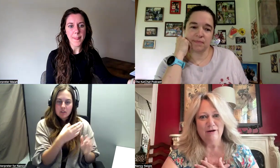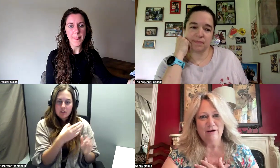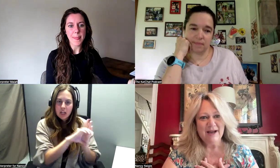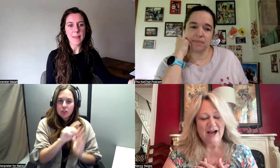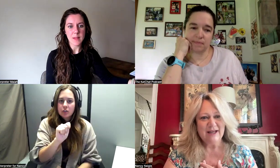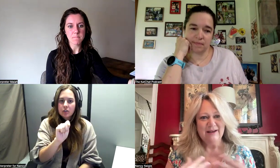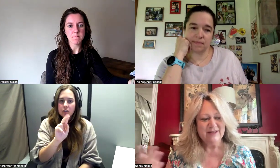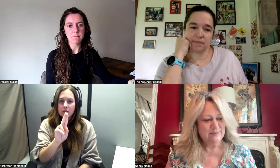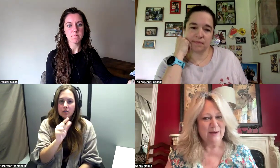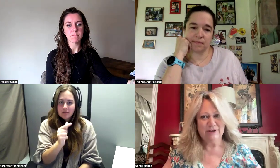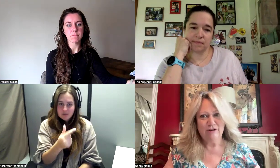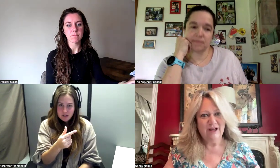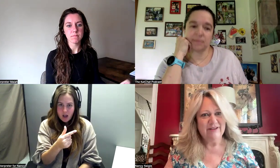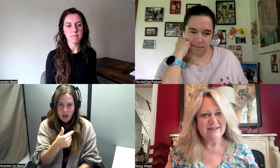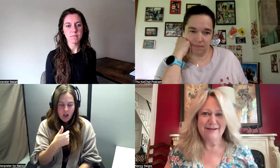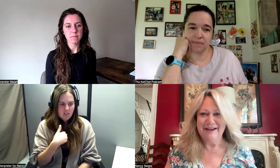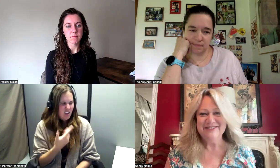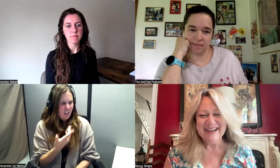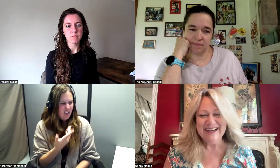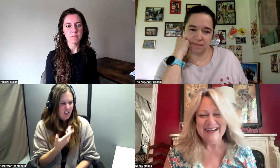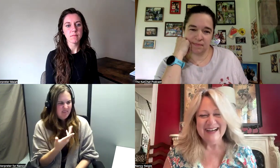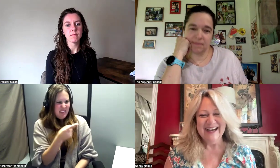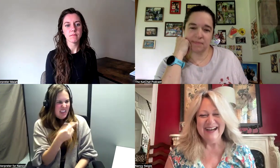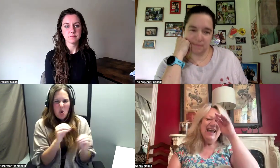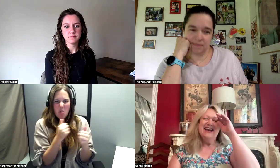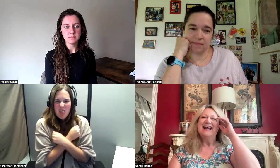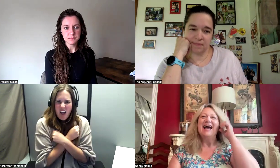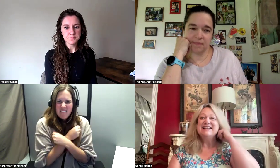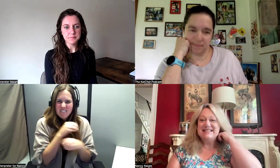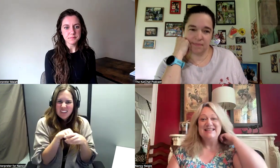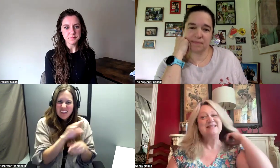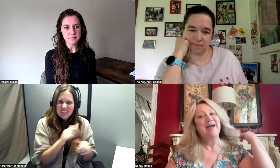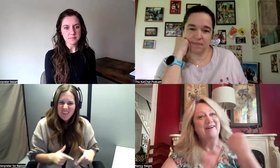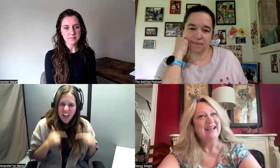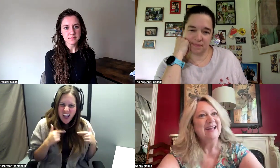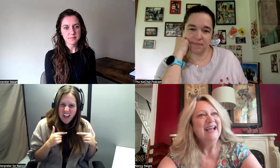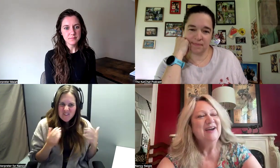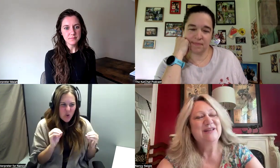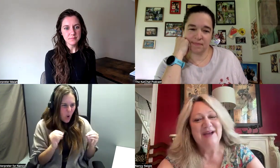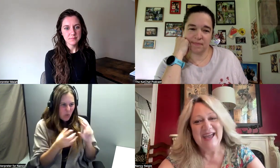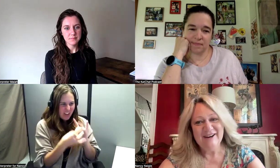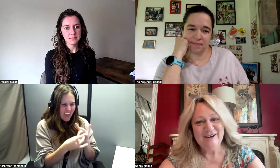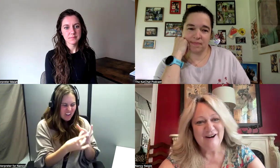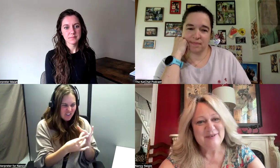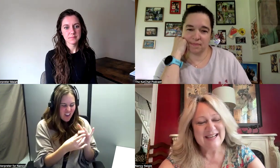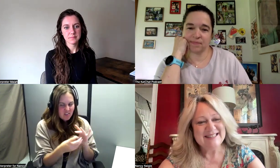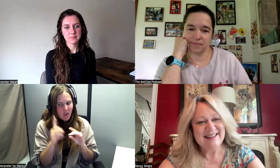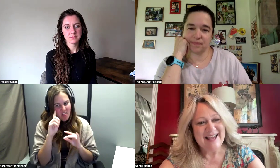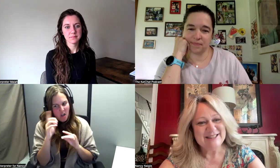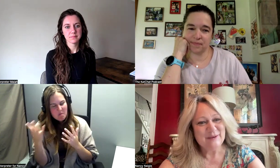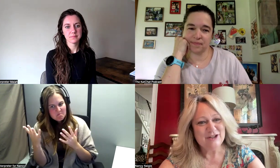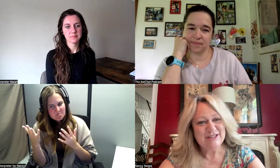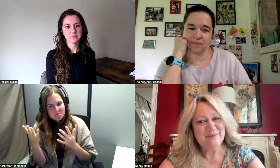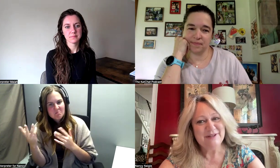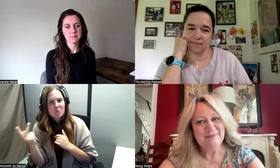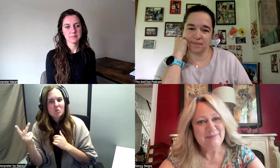like, oh my gosh, I left this man with no love in his life. And I kind of teased about it with my editor. And when I said